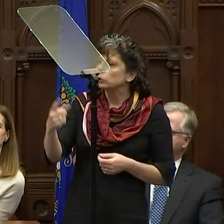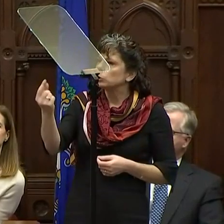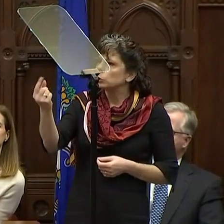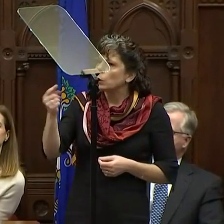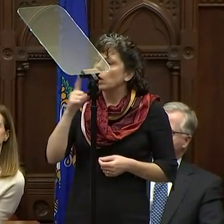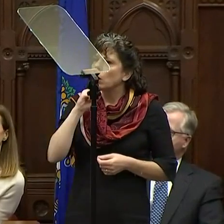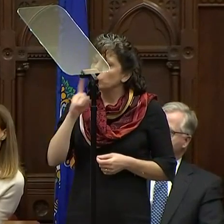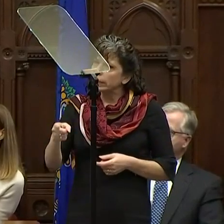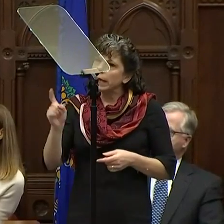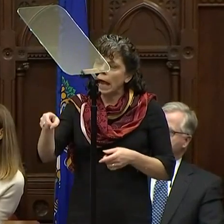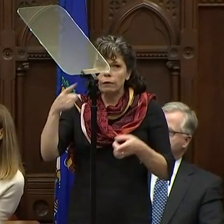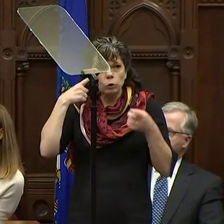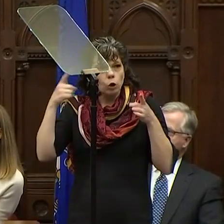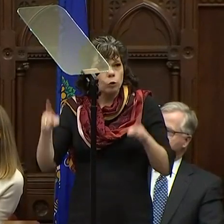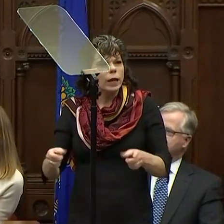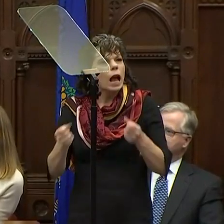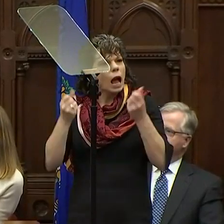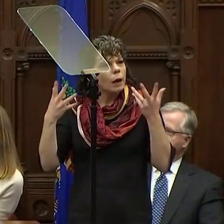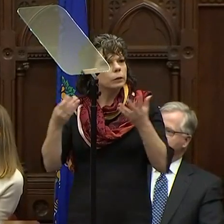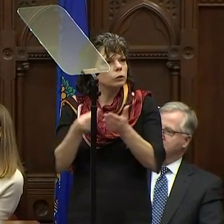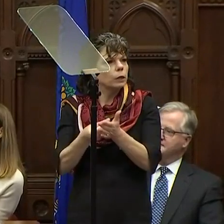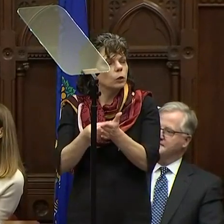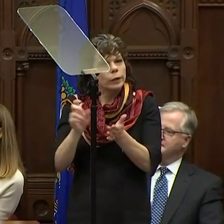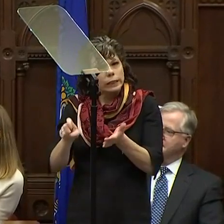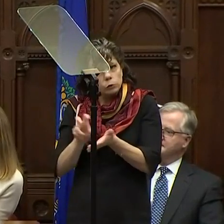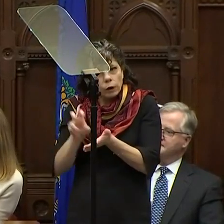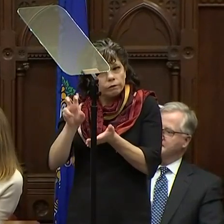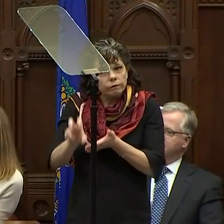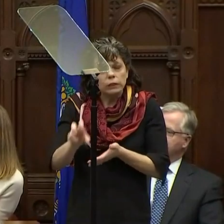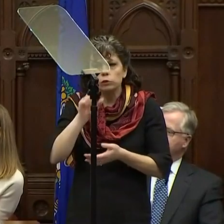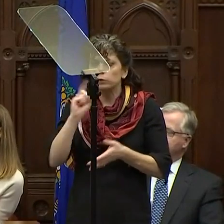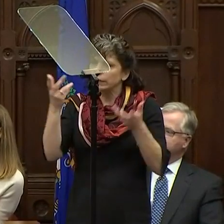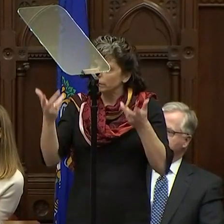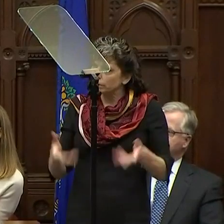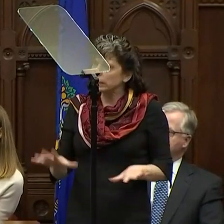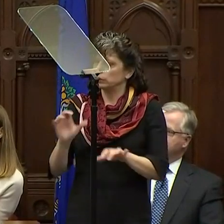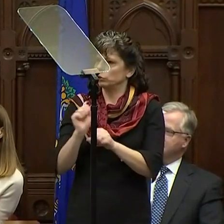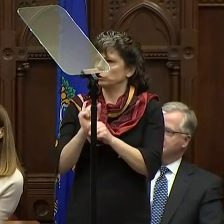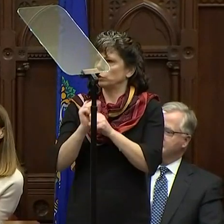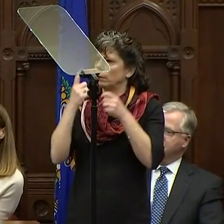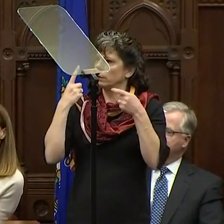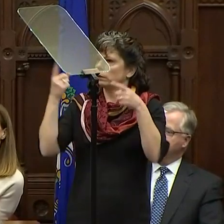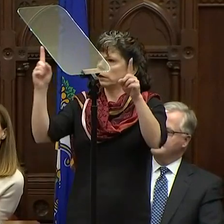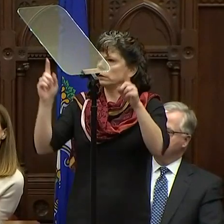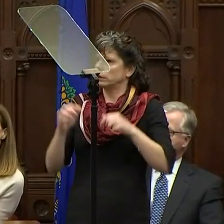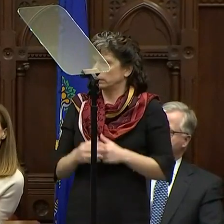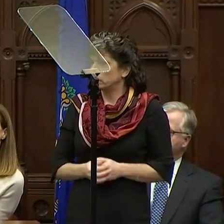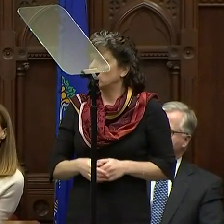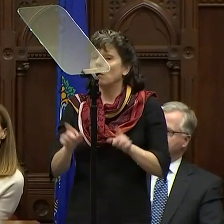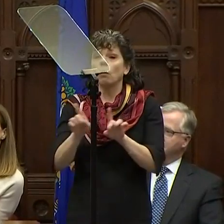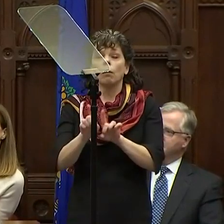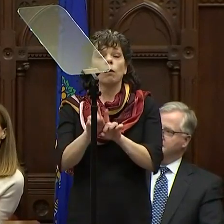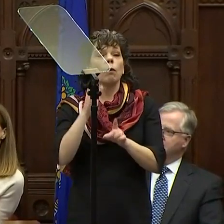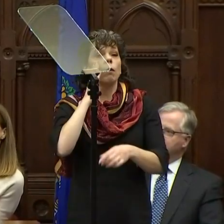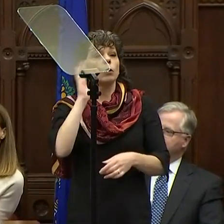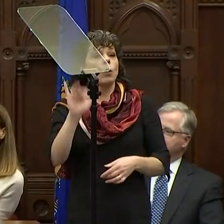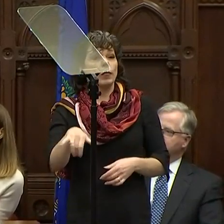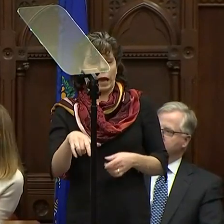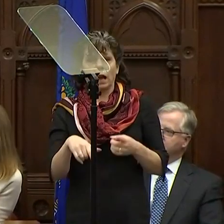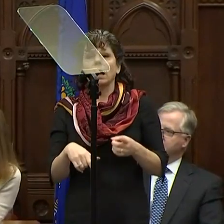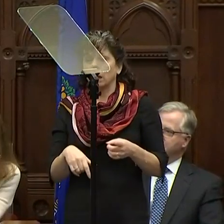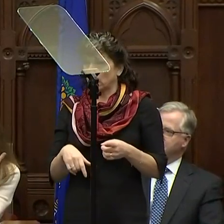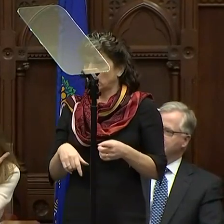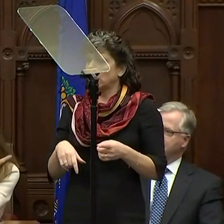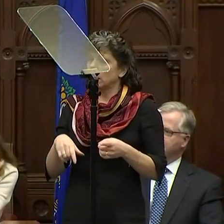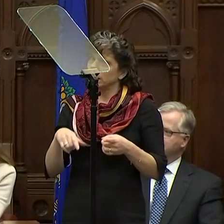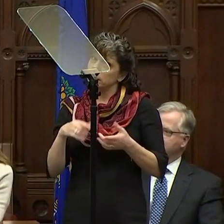agreement on how much we got to spend to invest in order to get the job done. I also know that it's a subject of